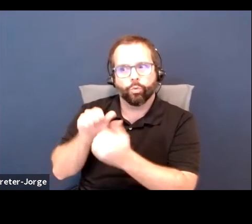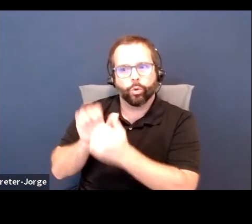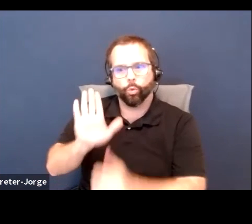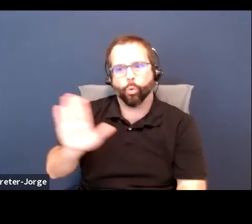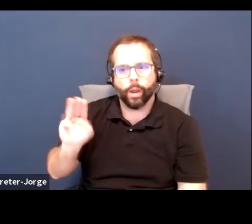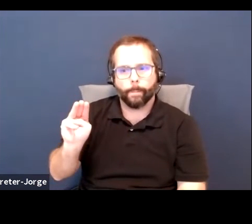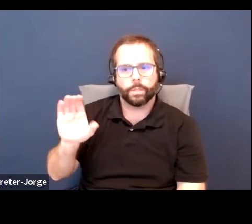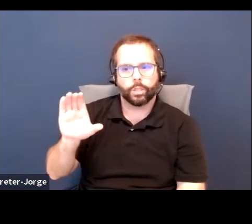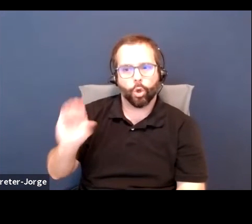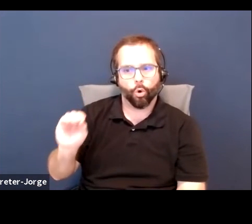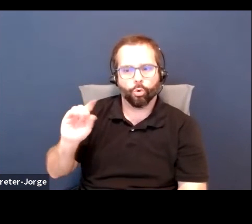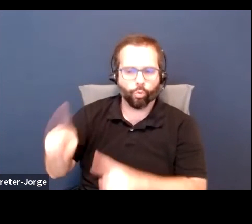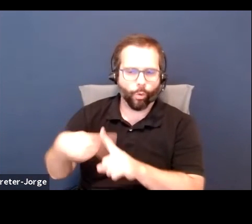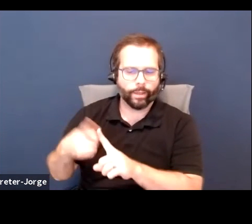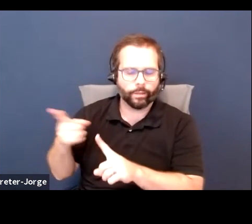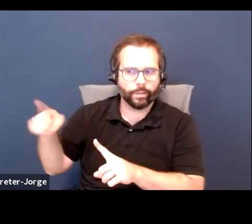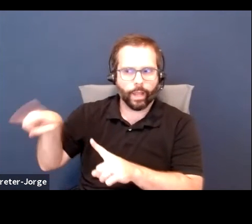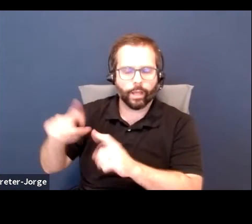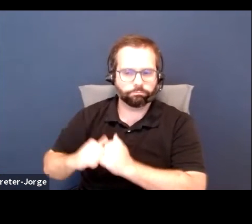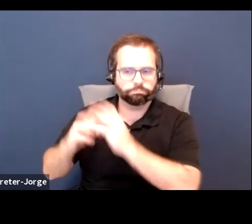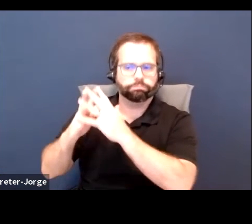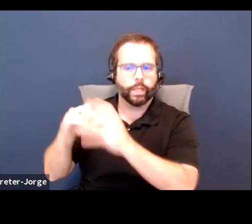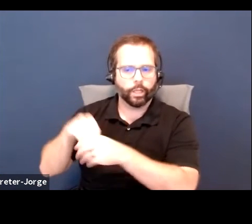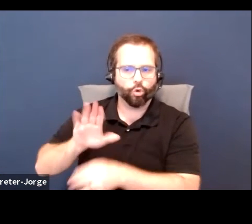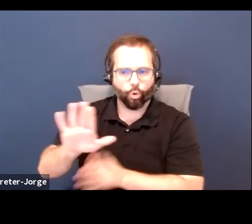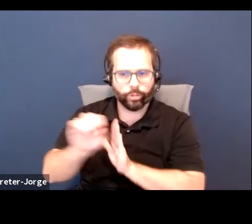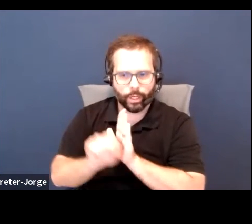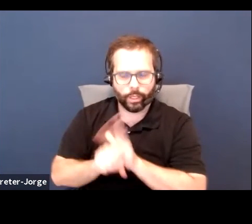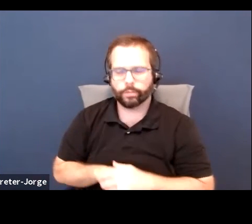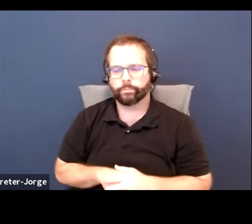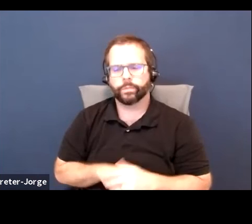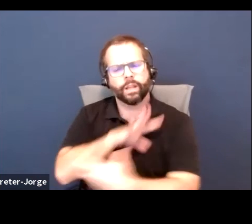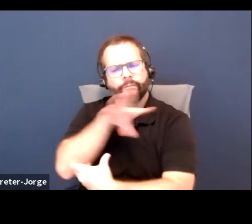state. And how do you do that? Well, it's,